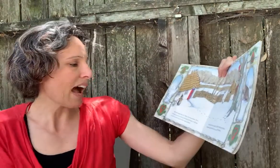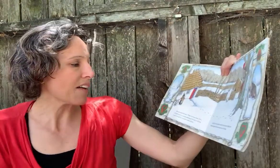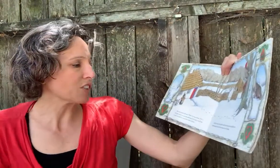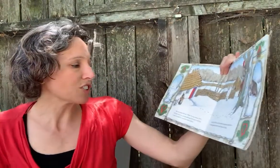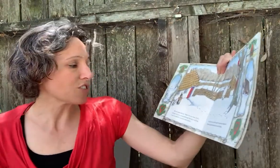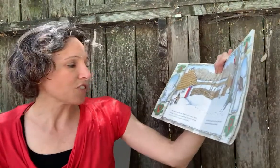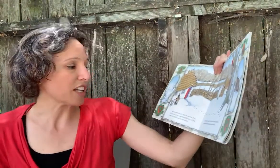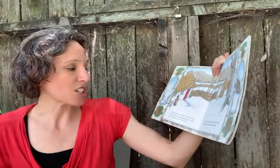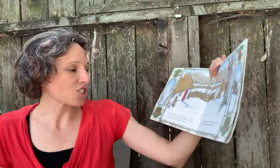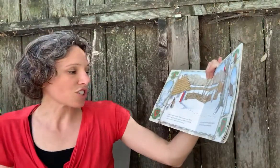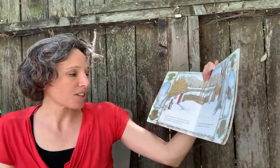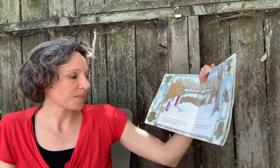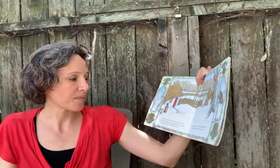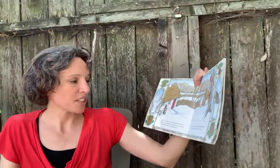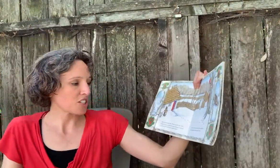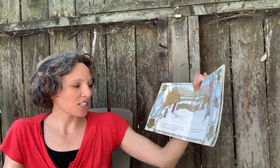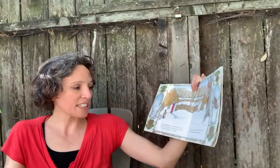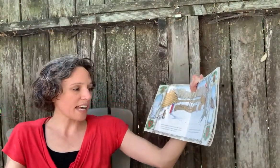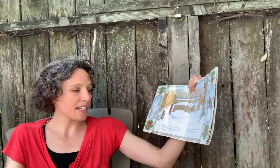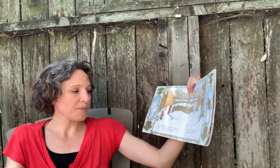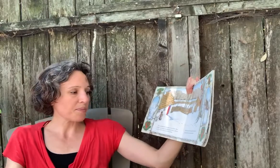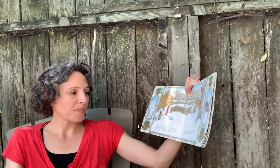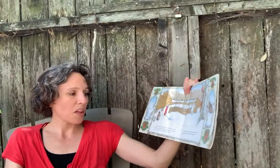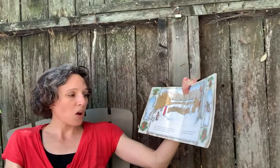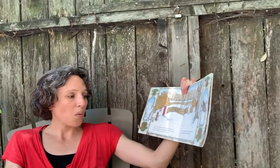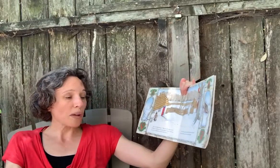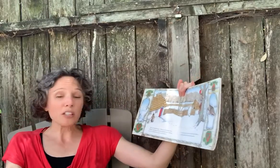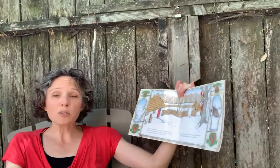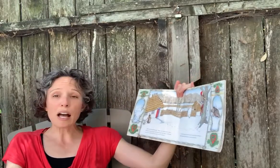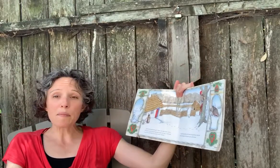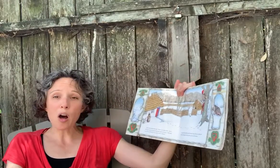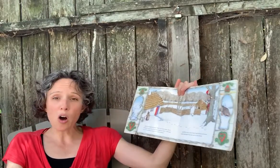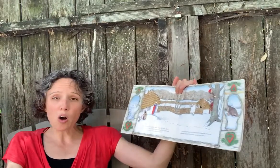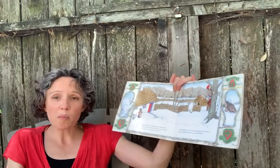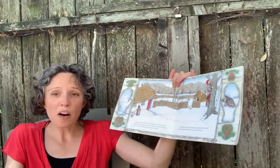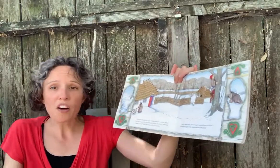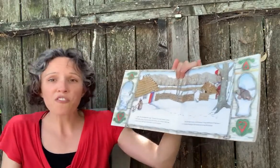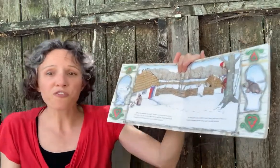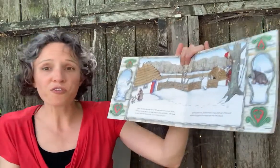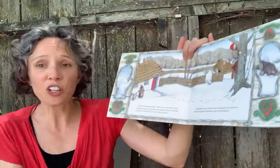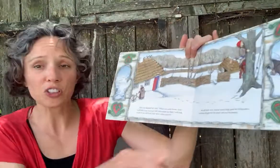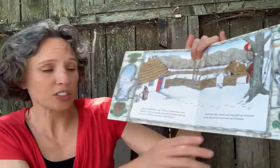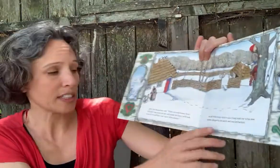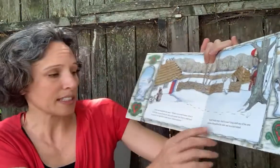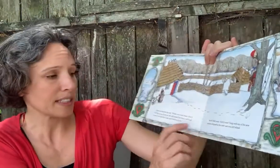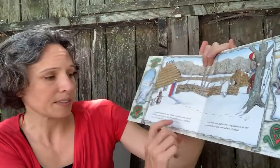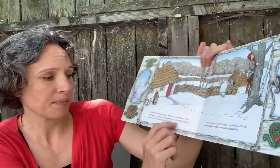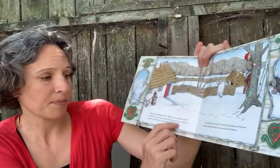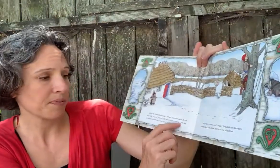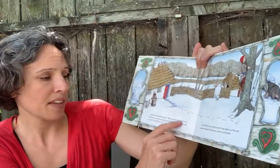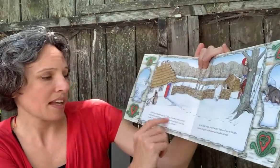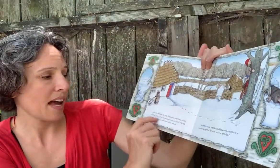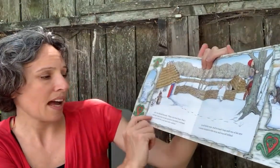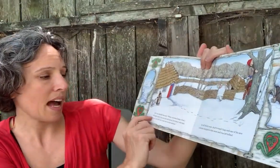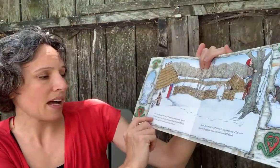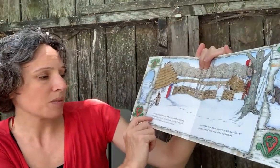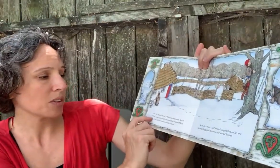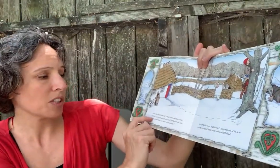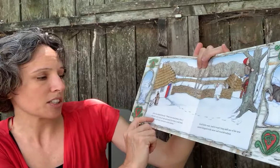After she finished, she said, when you come home, first, I will look to